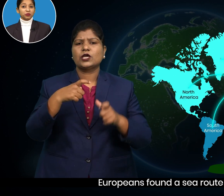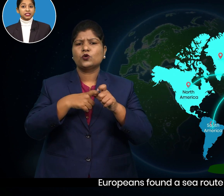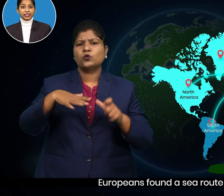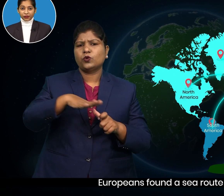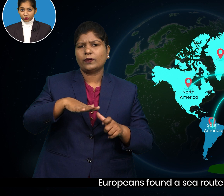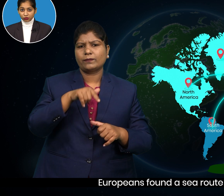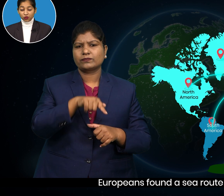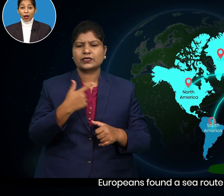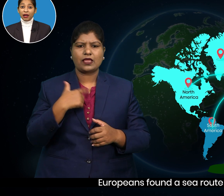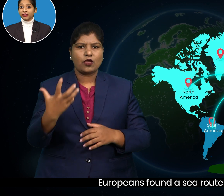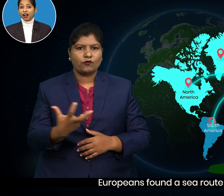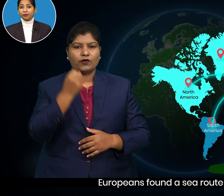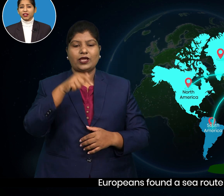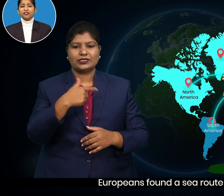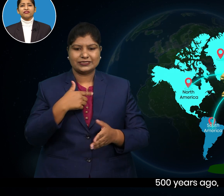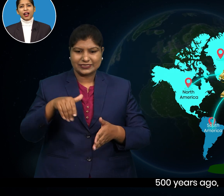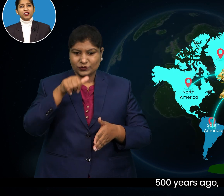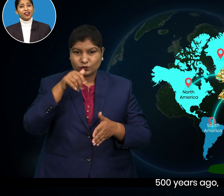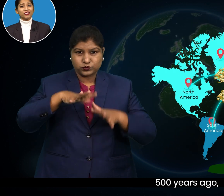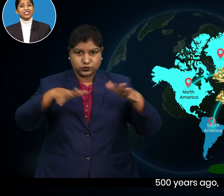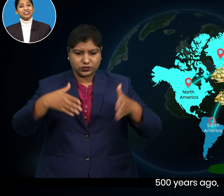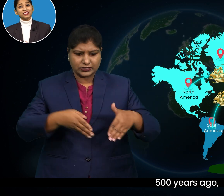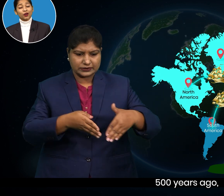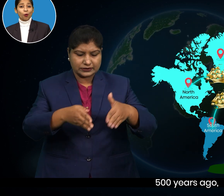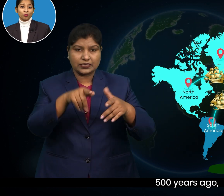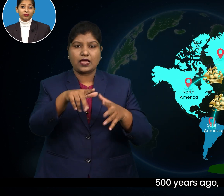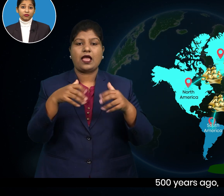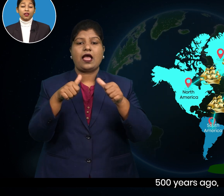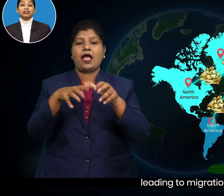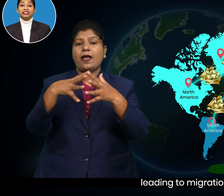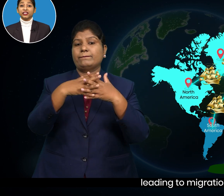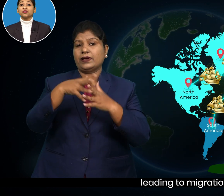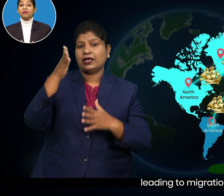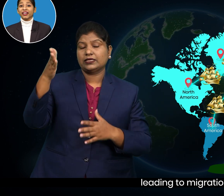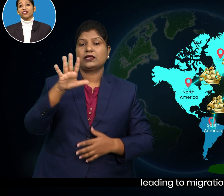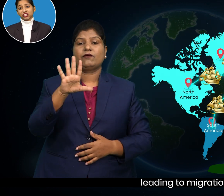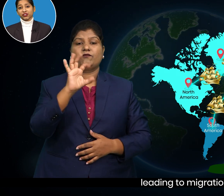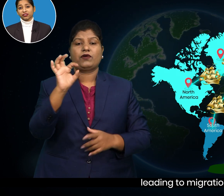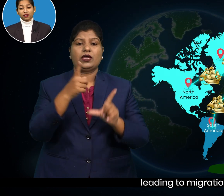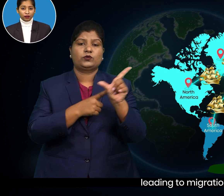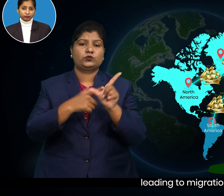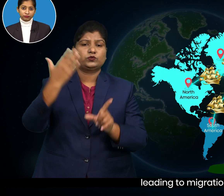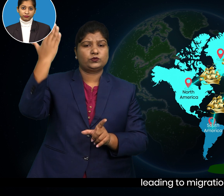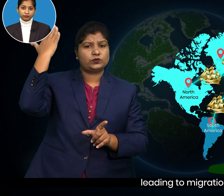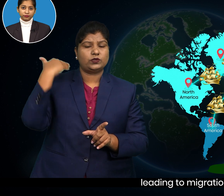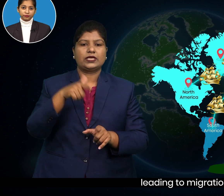Europeans found a sea route to America 500 years ago, leading to migration.